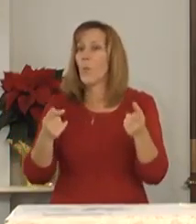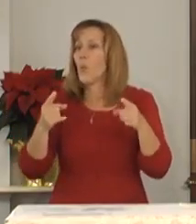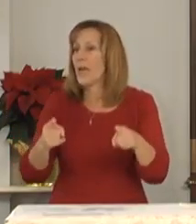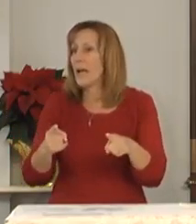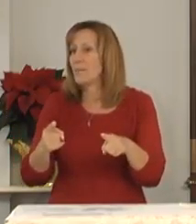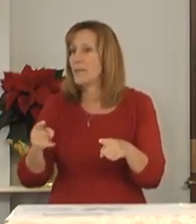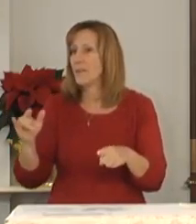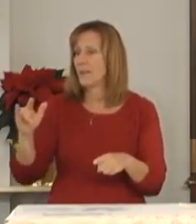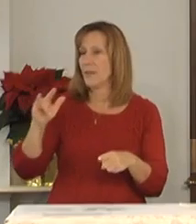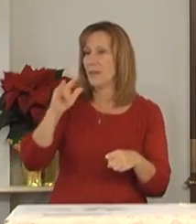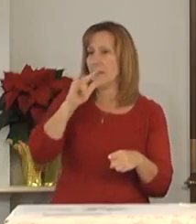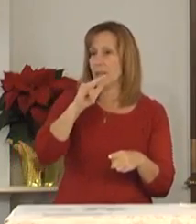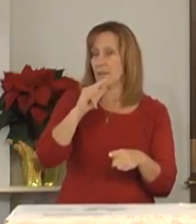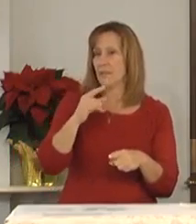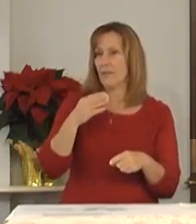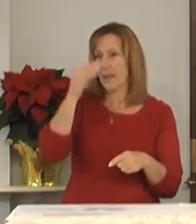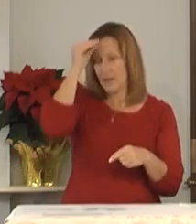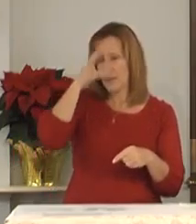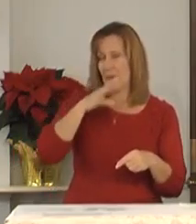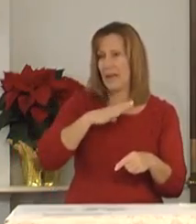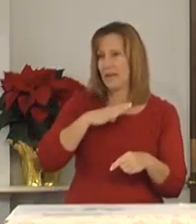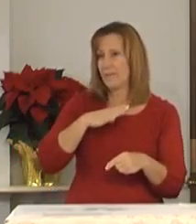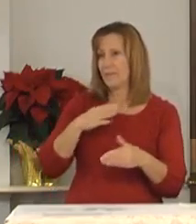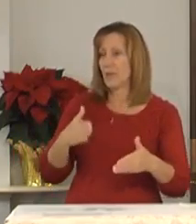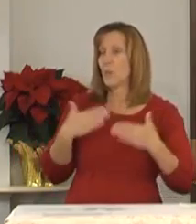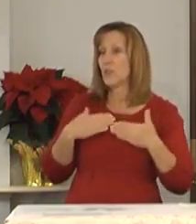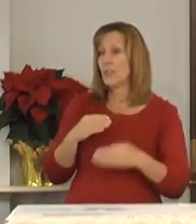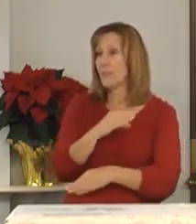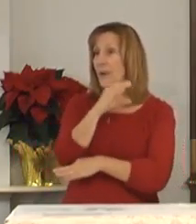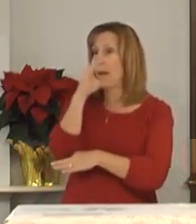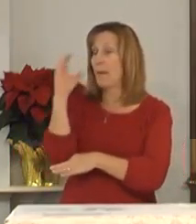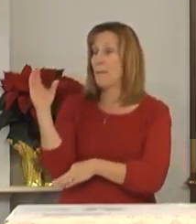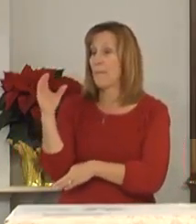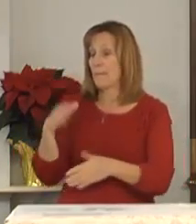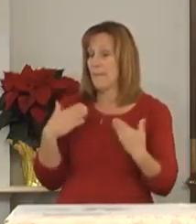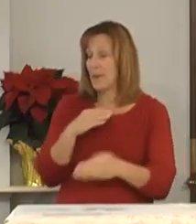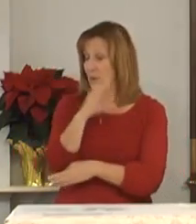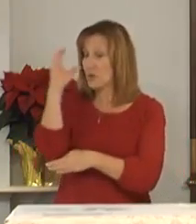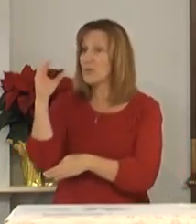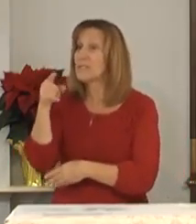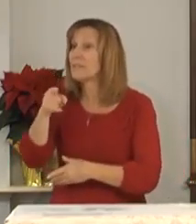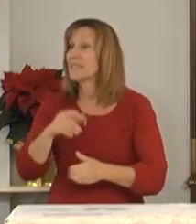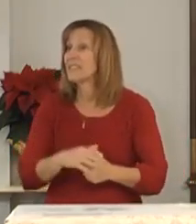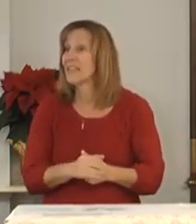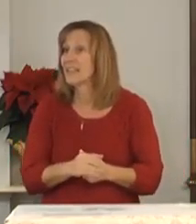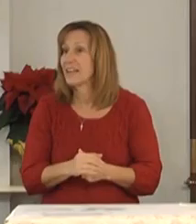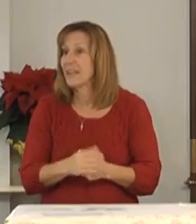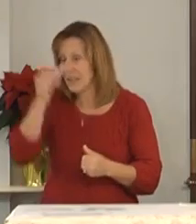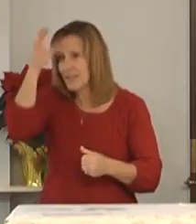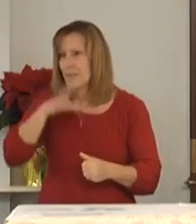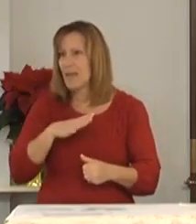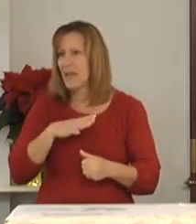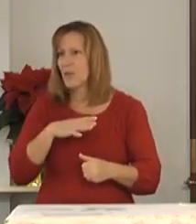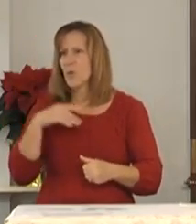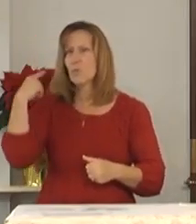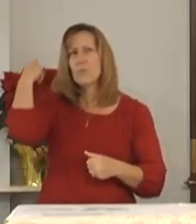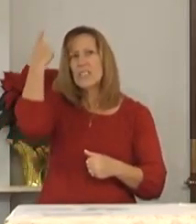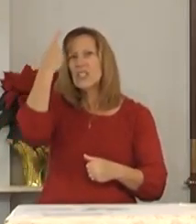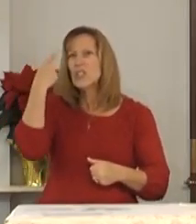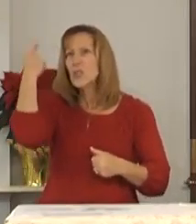The flight attendant wished him a Merry Christmas, and he went berserk.